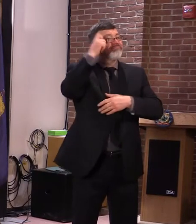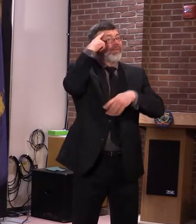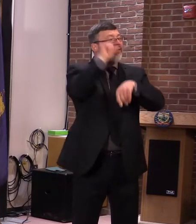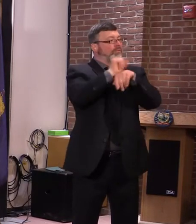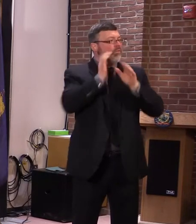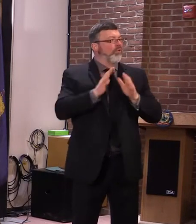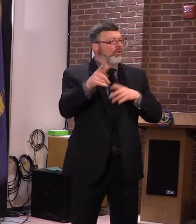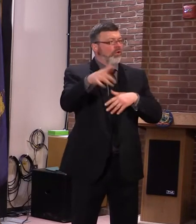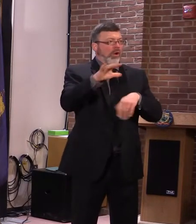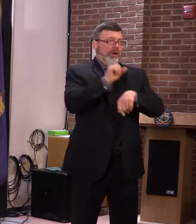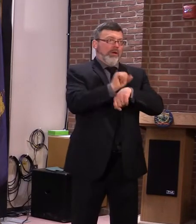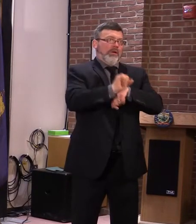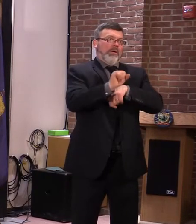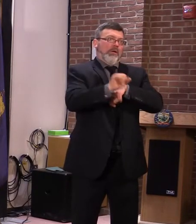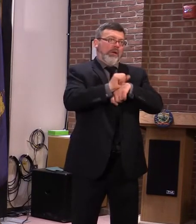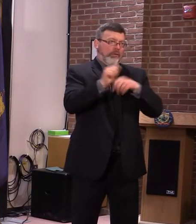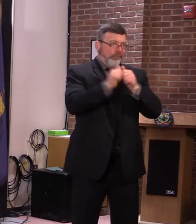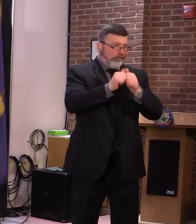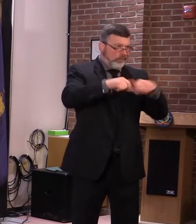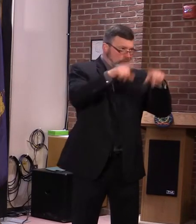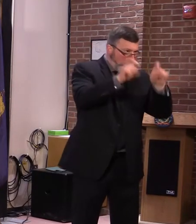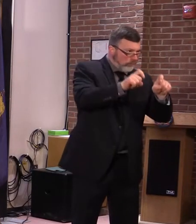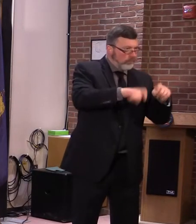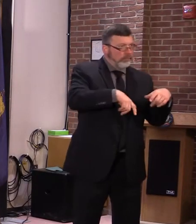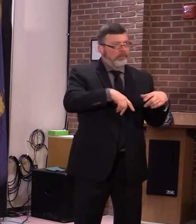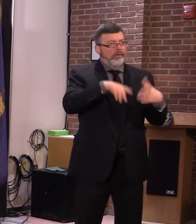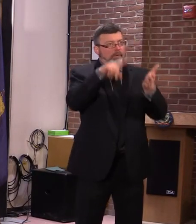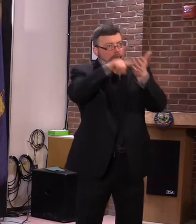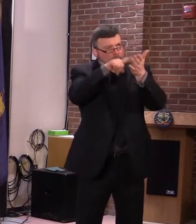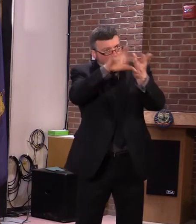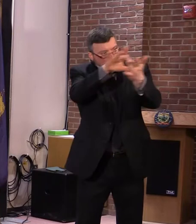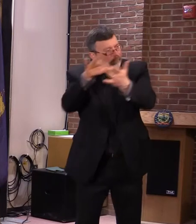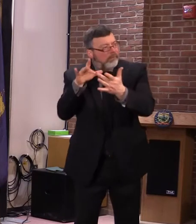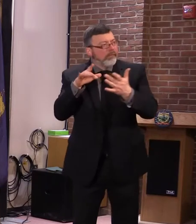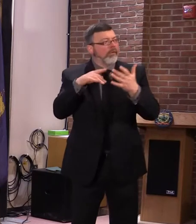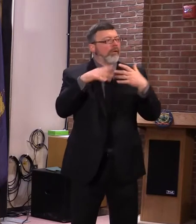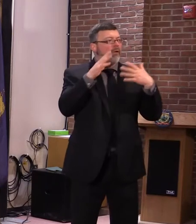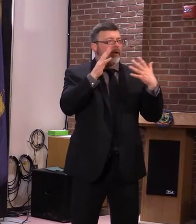and vaccines and other operations. These dedicated state